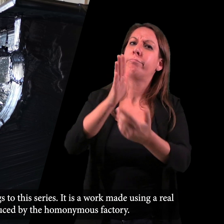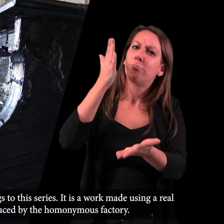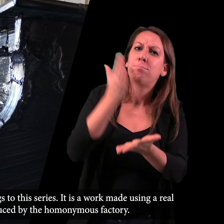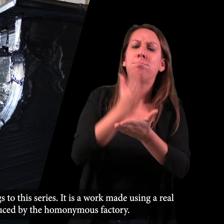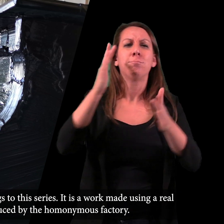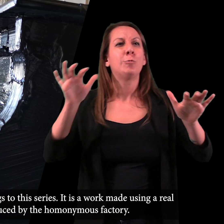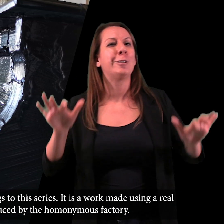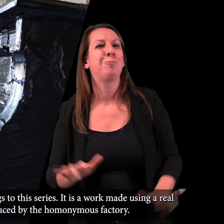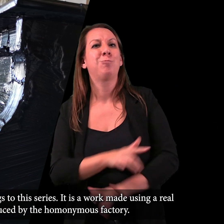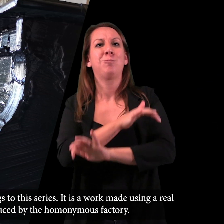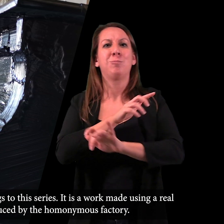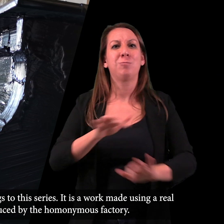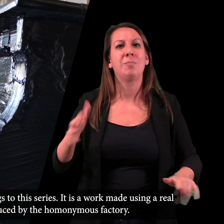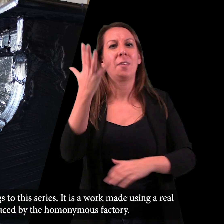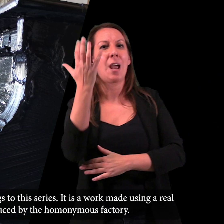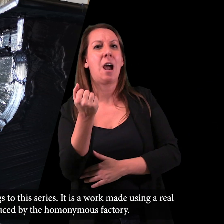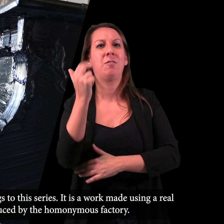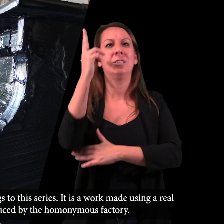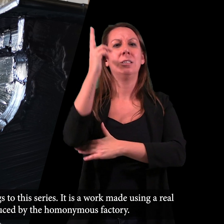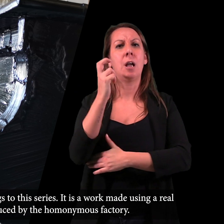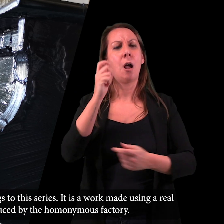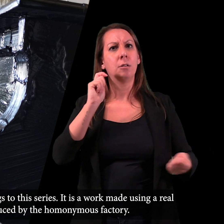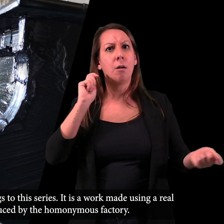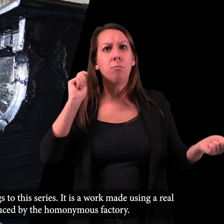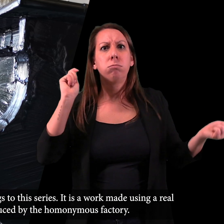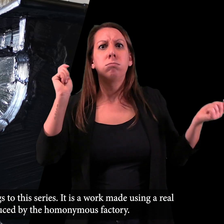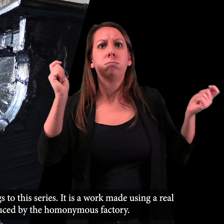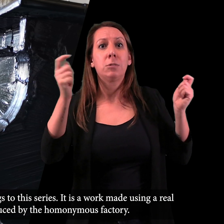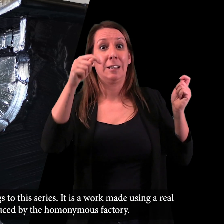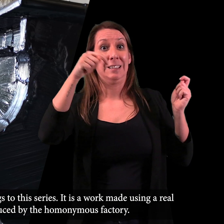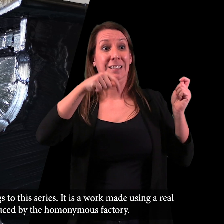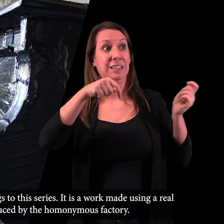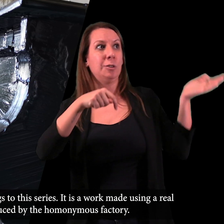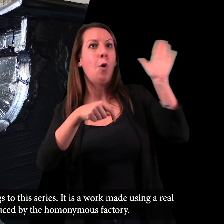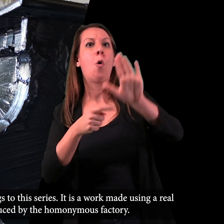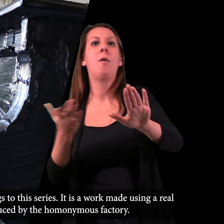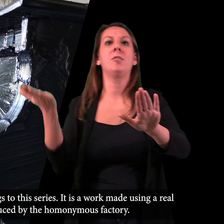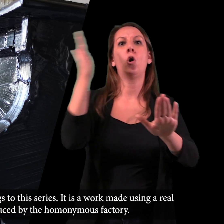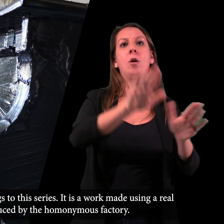using a real grand piano produced by the homonymous factory